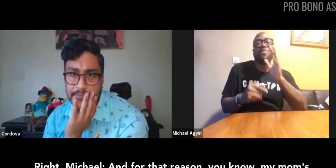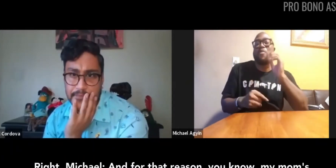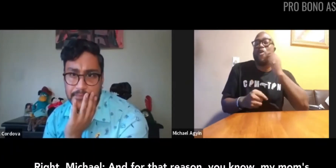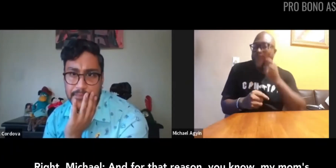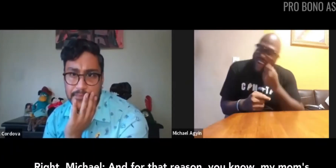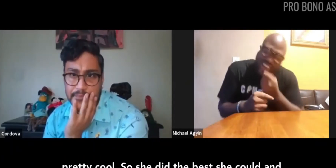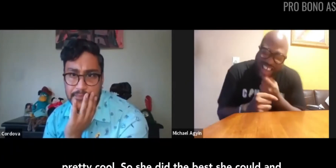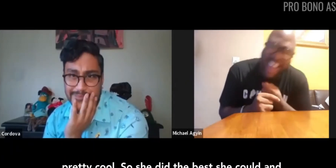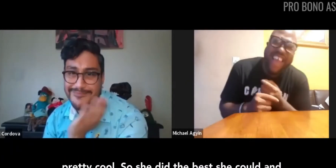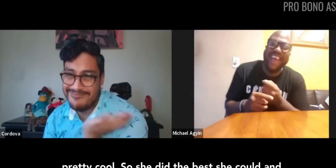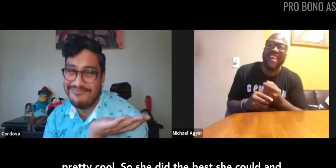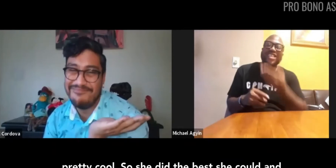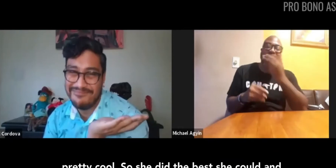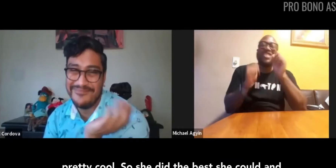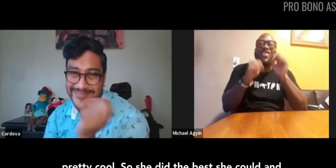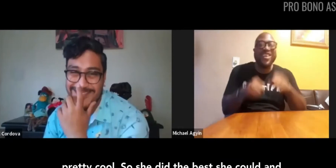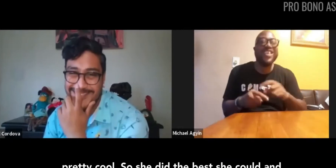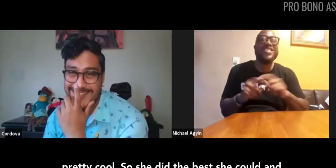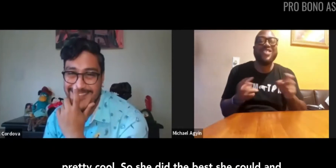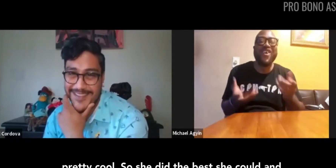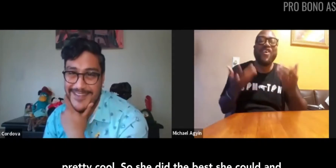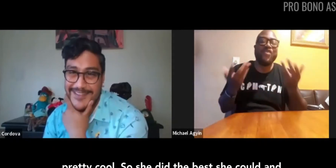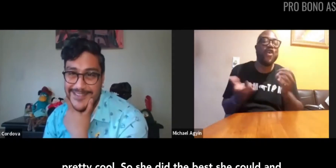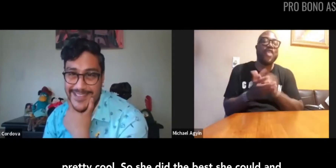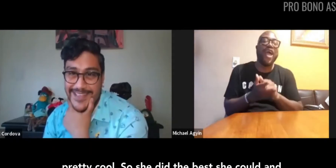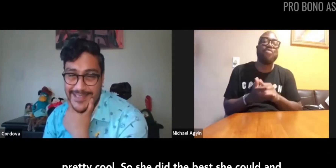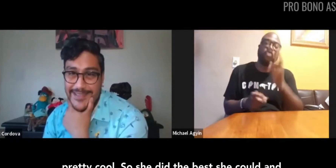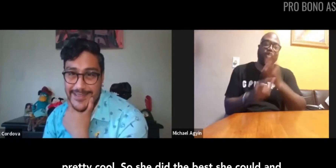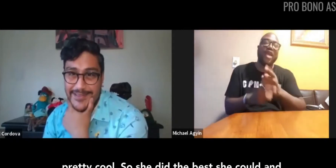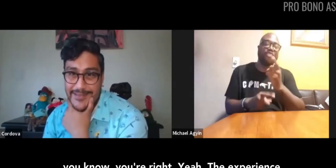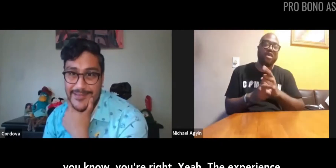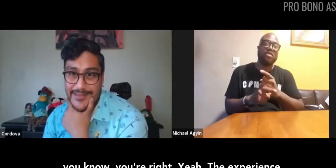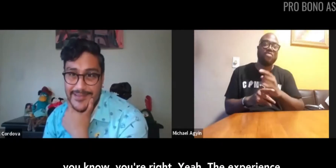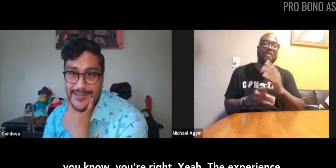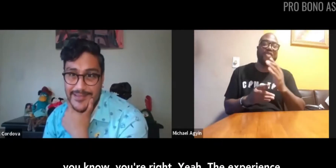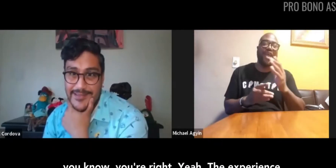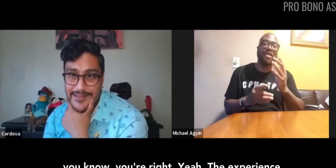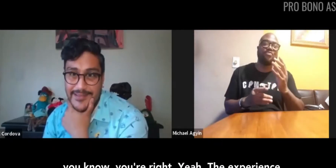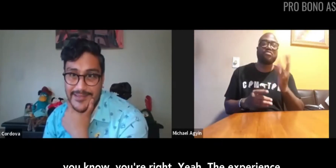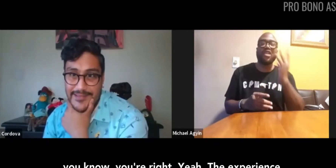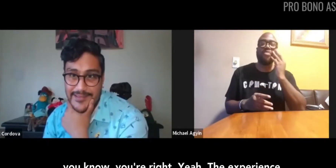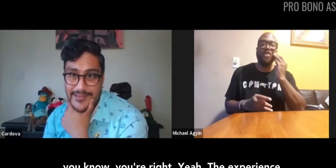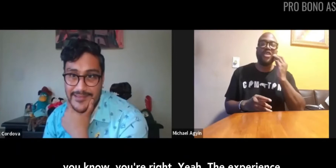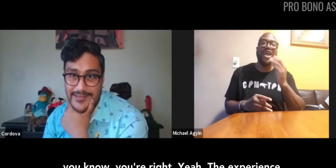that reason, my mom's pretty cool. So she did the best she could. And, you're right, yeah.